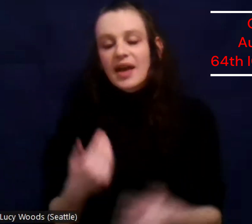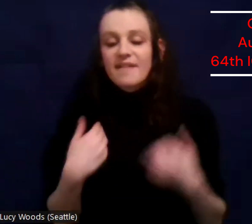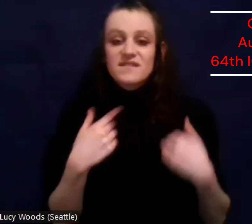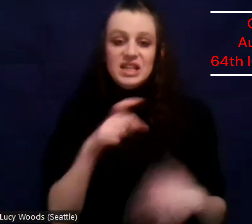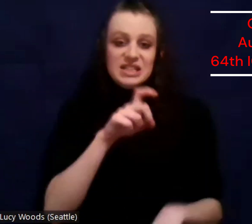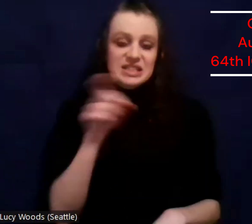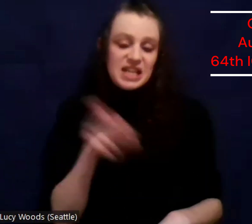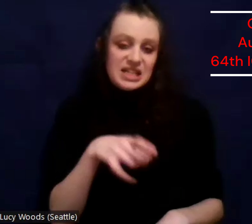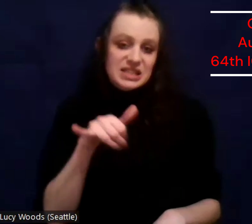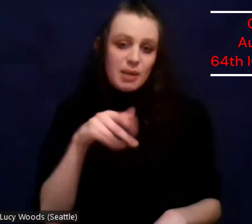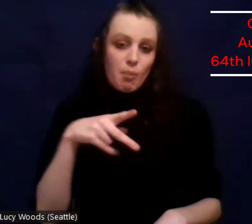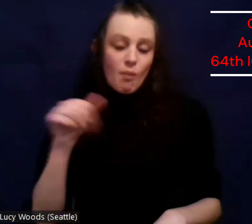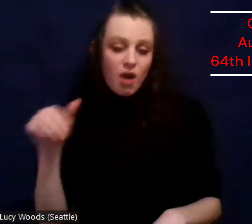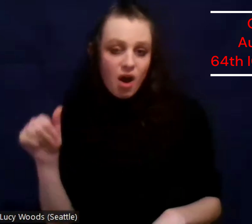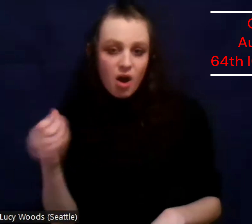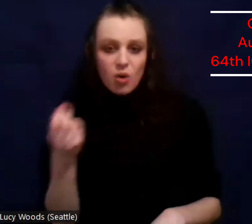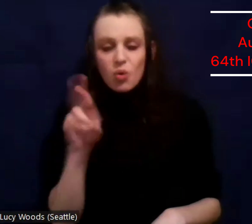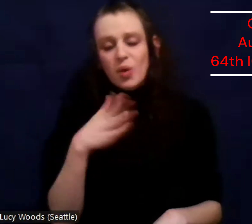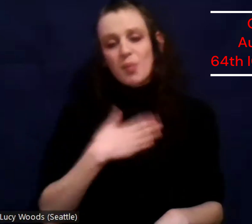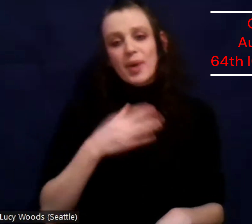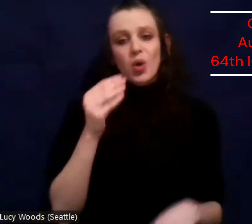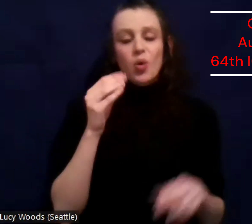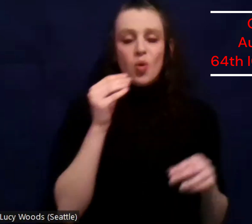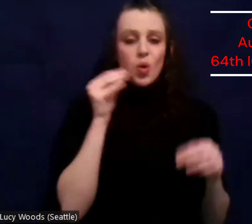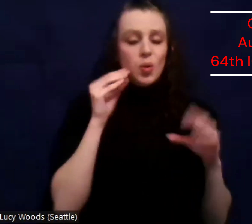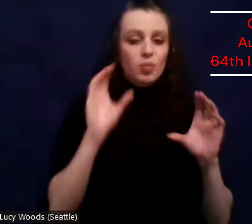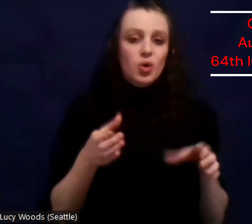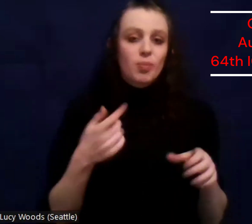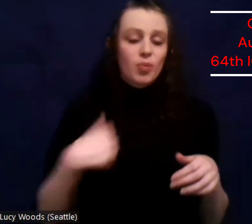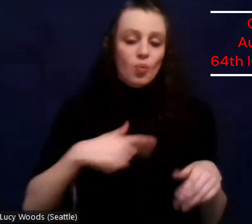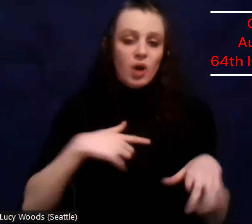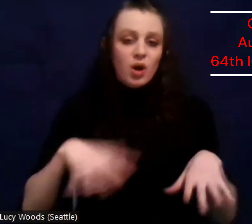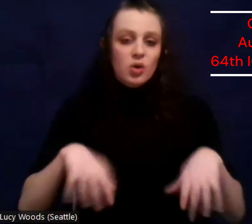home group or whatever it was, we were hosting a bingo night.